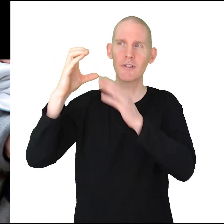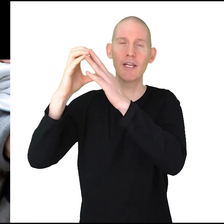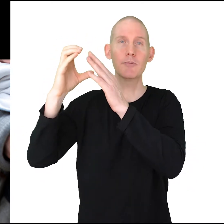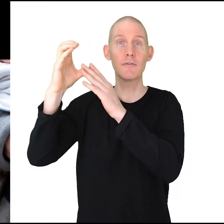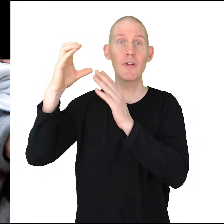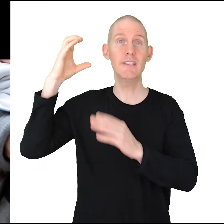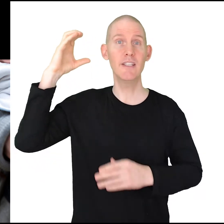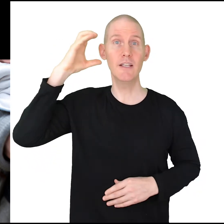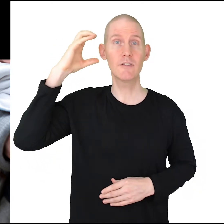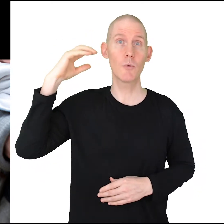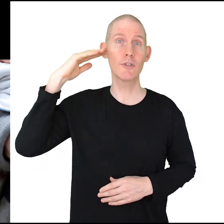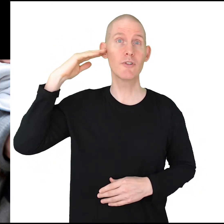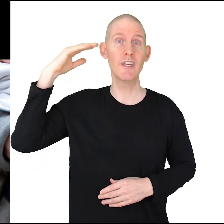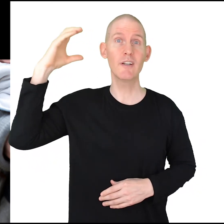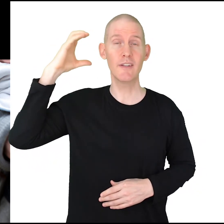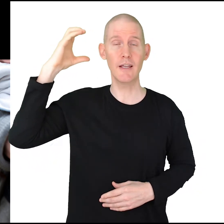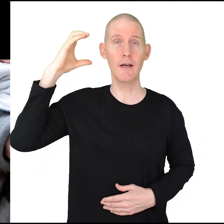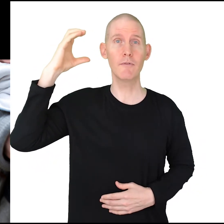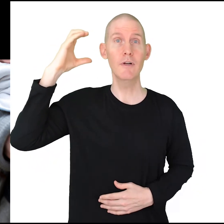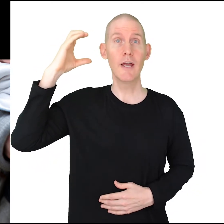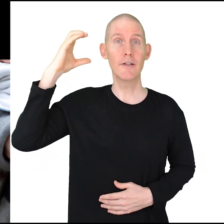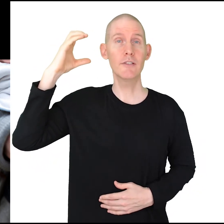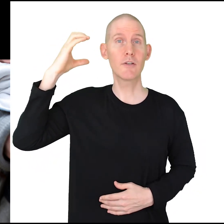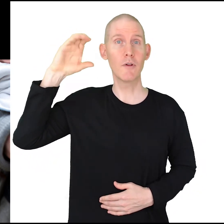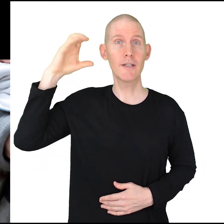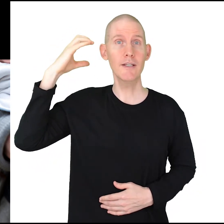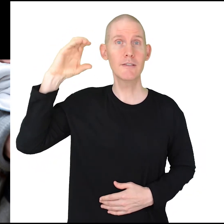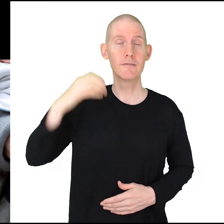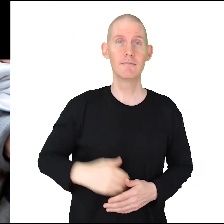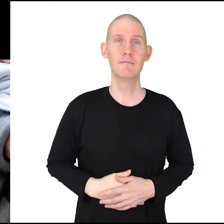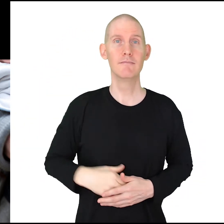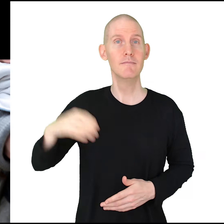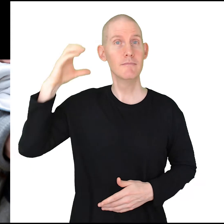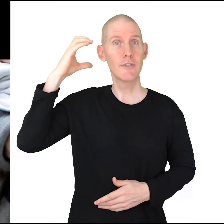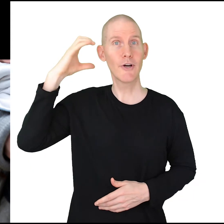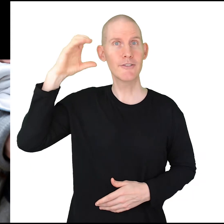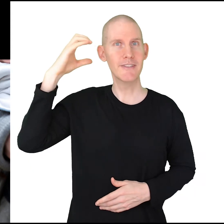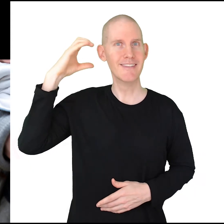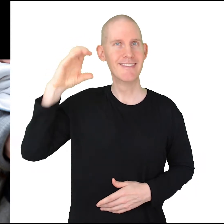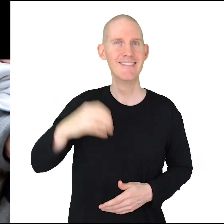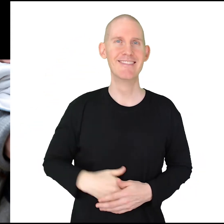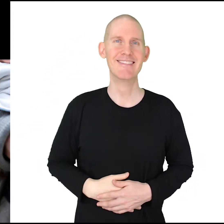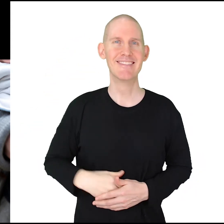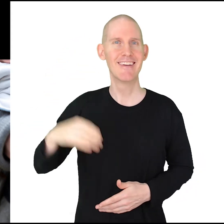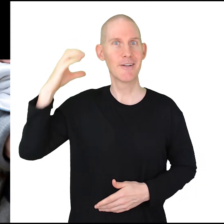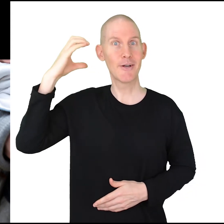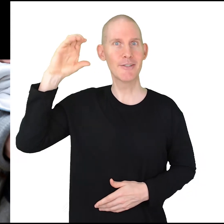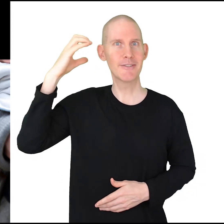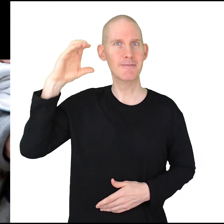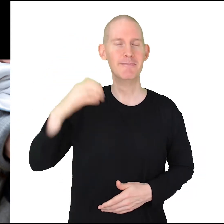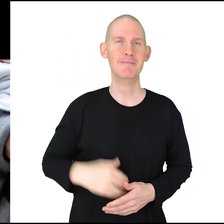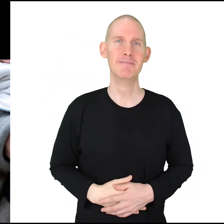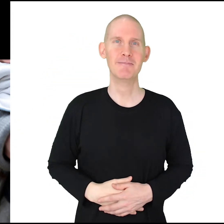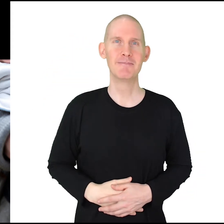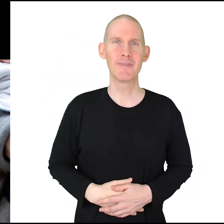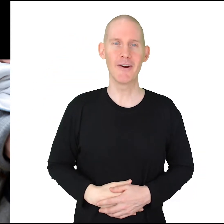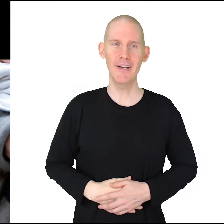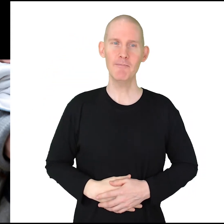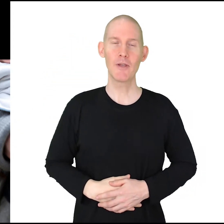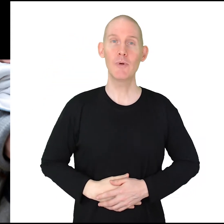are facing in towards your ear at that level and just go like this. Cousin. Cousin. All right, we just talked